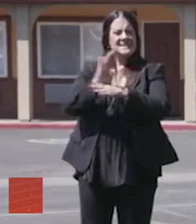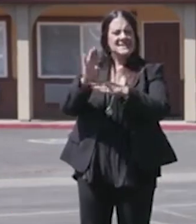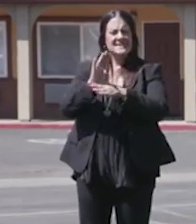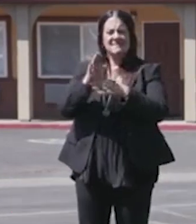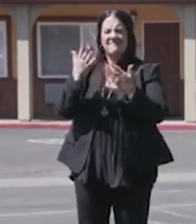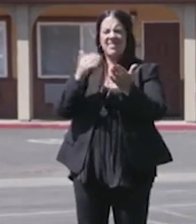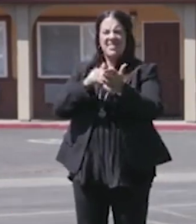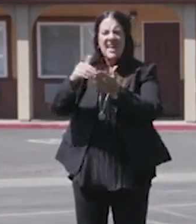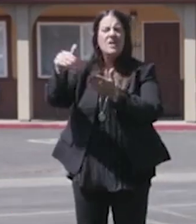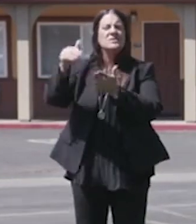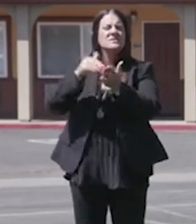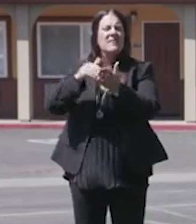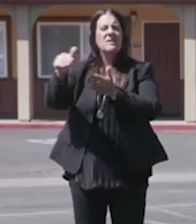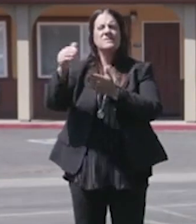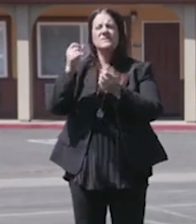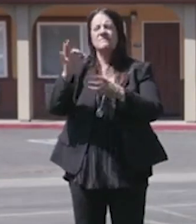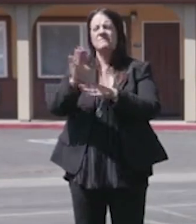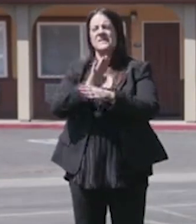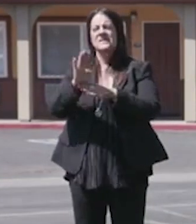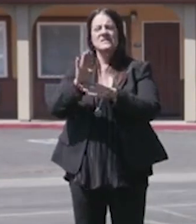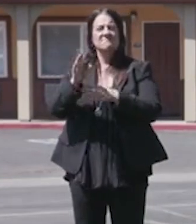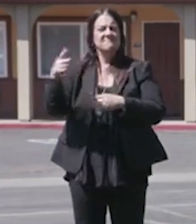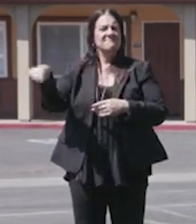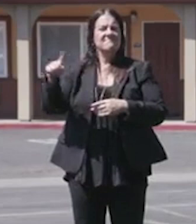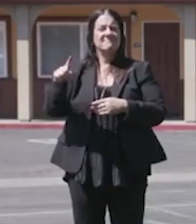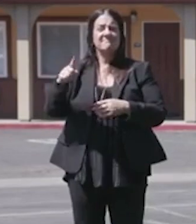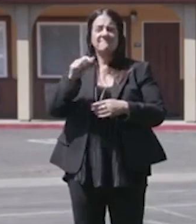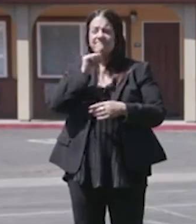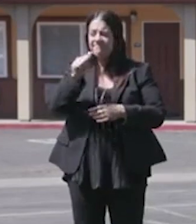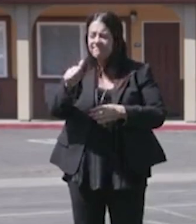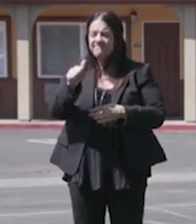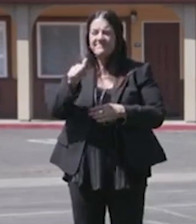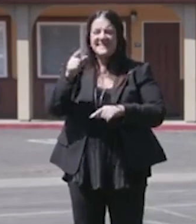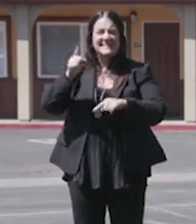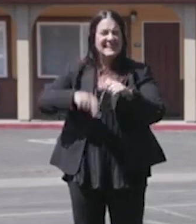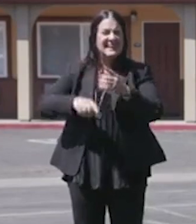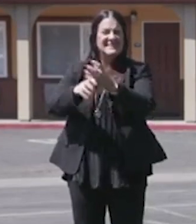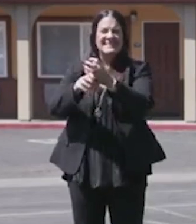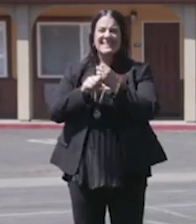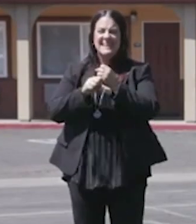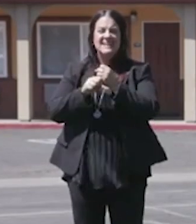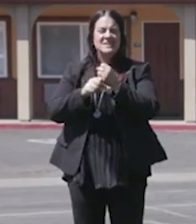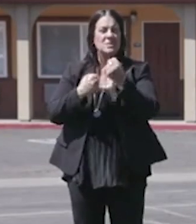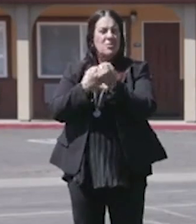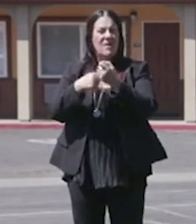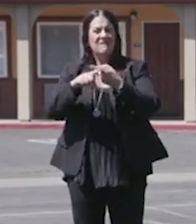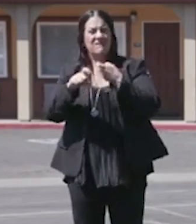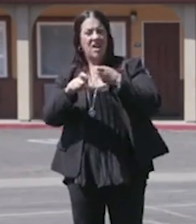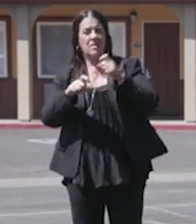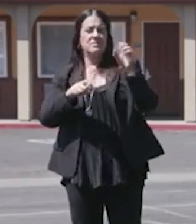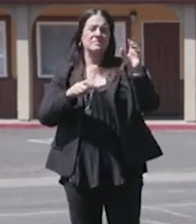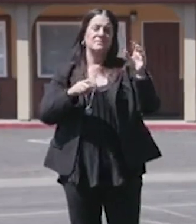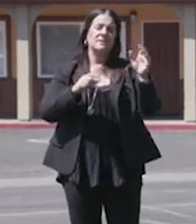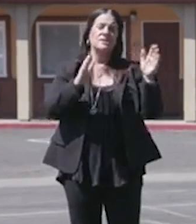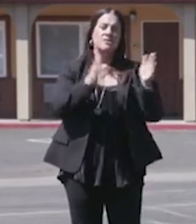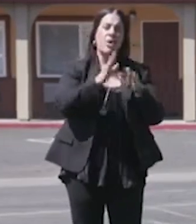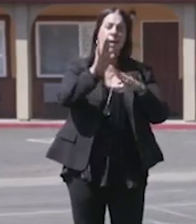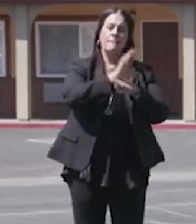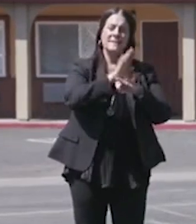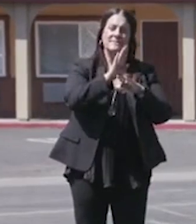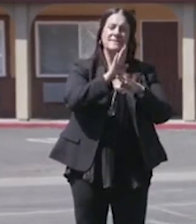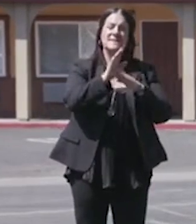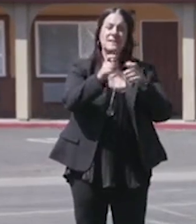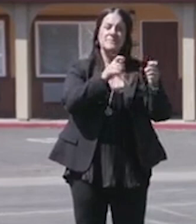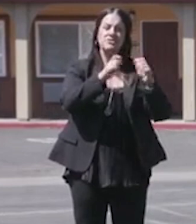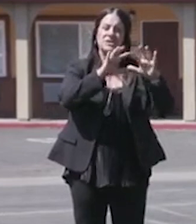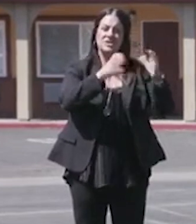of thousands of businesses that do not and cannot get the support of the SBA. Those individual